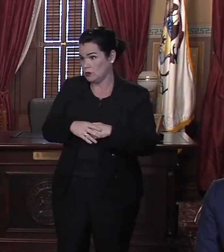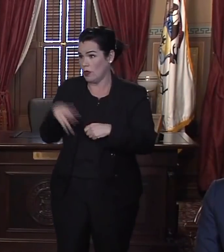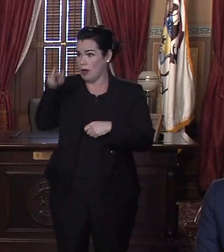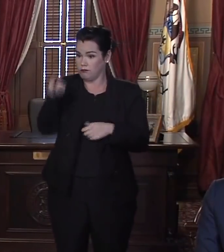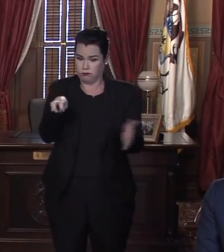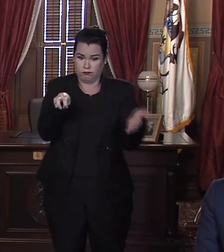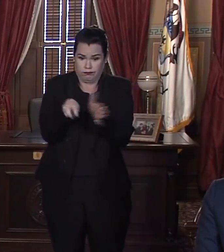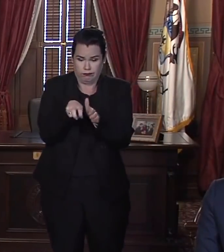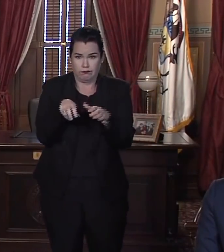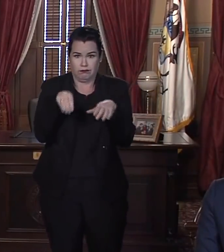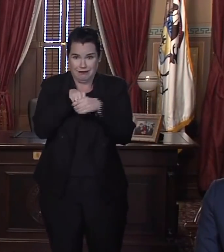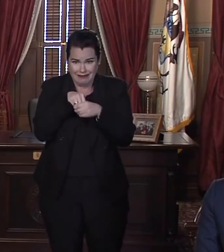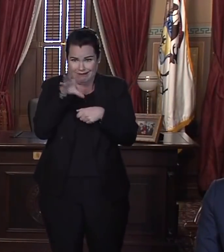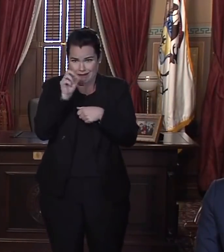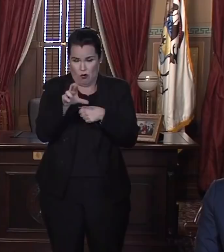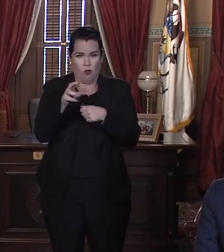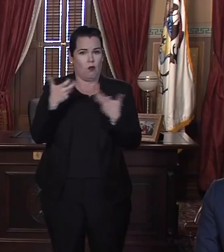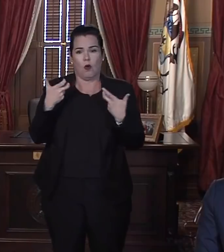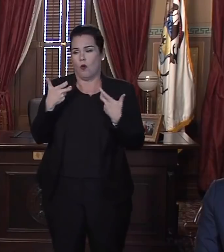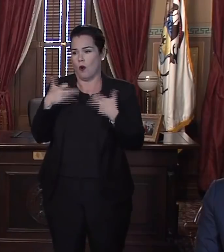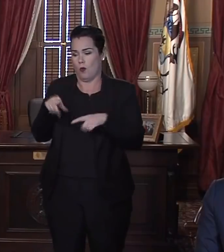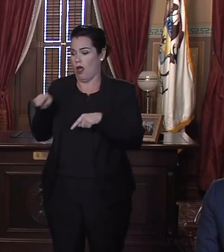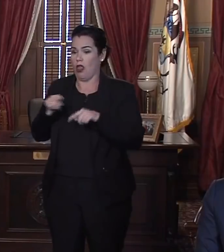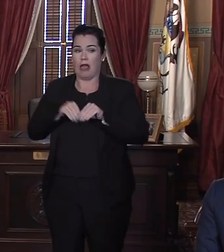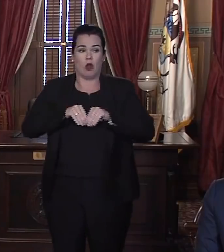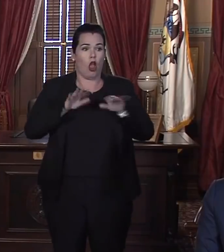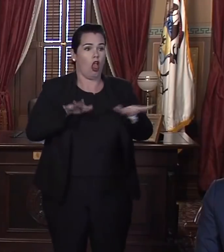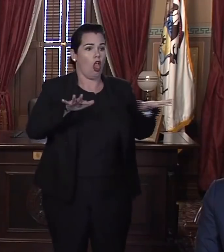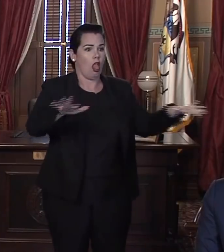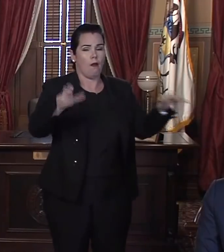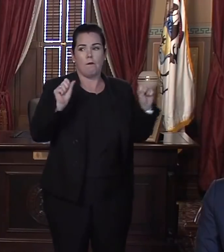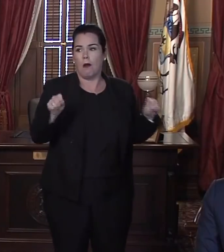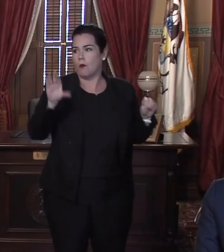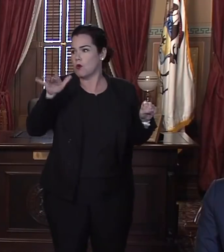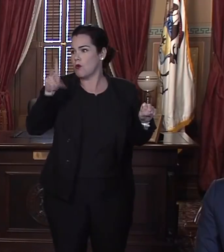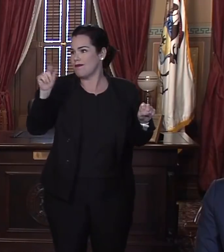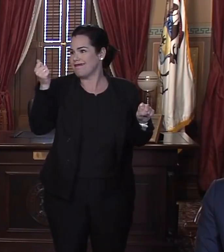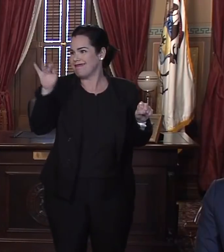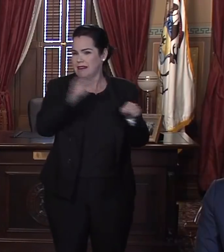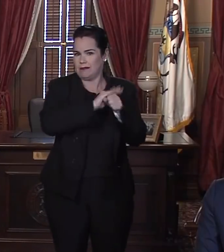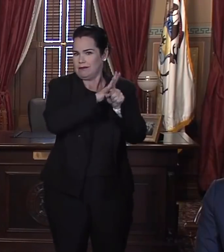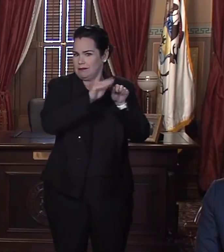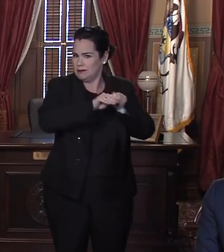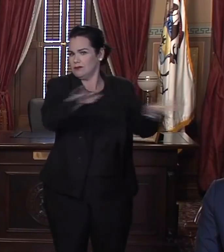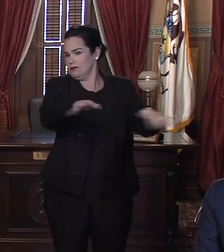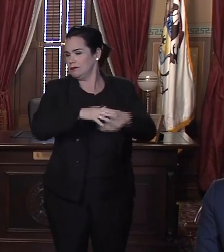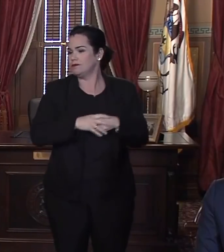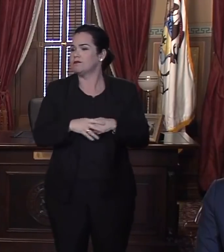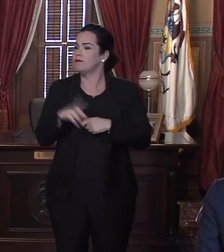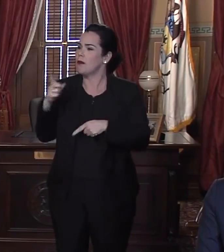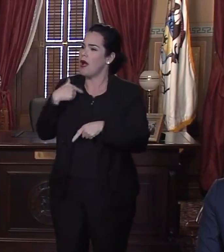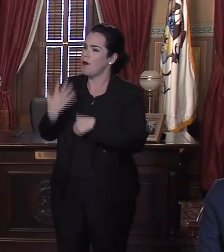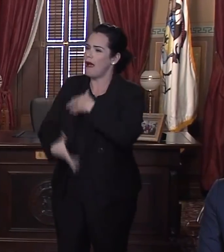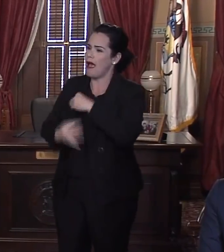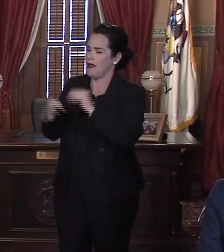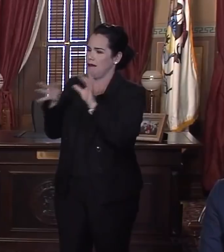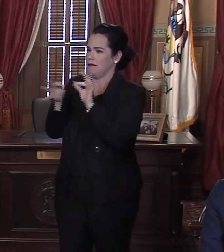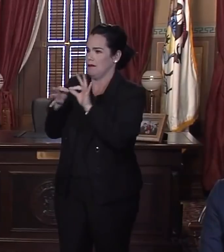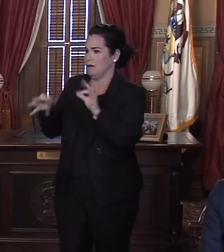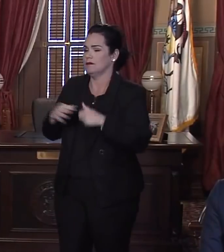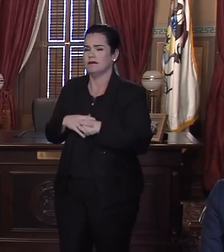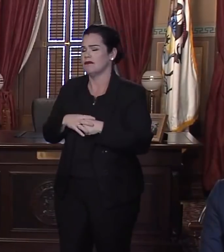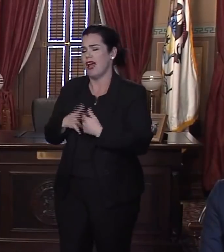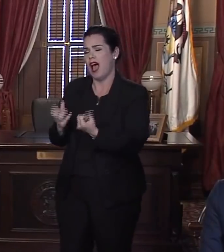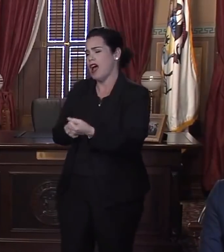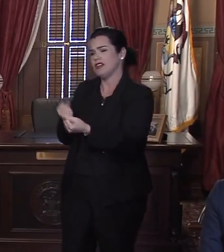first responders to the potential of COVID-19. I would just add this, I support